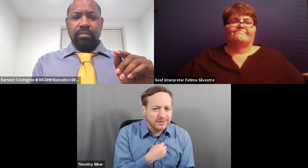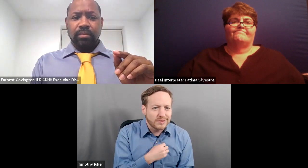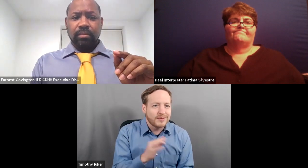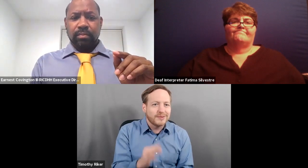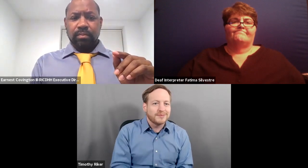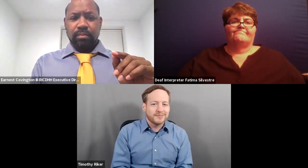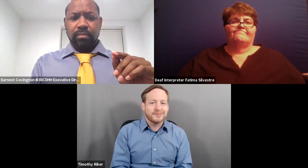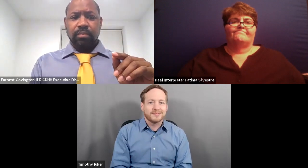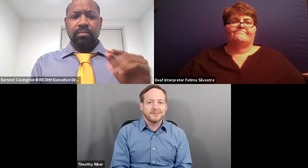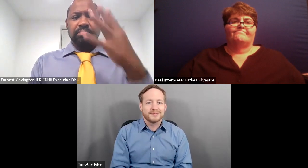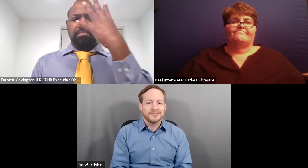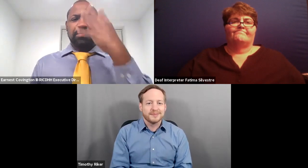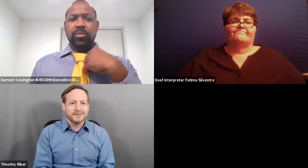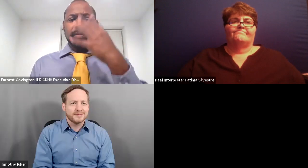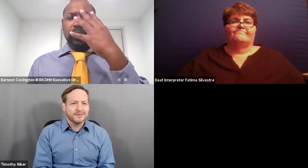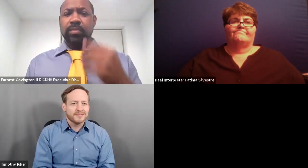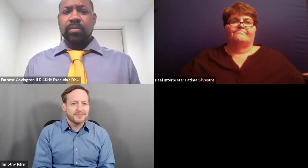Can people see me?